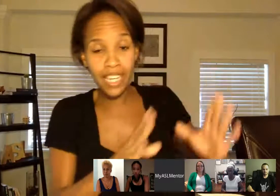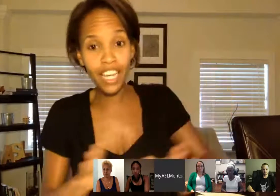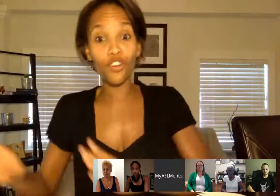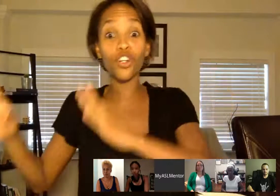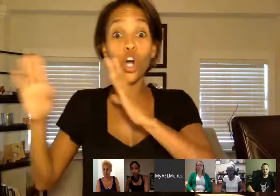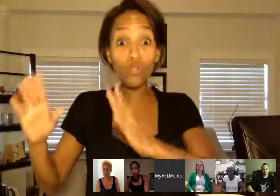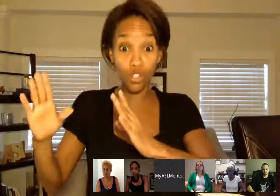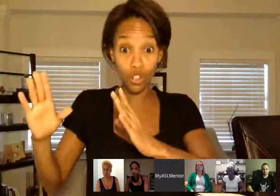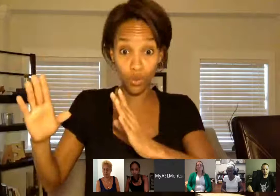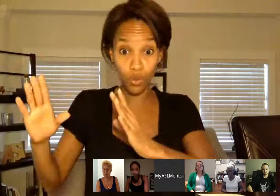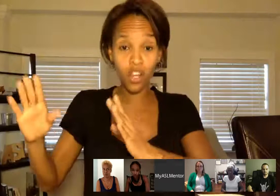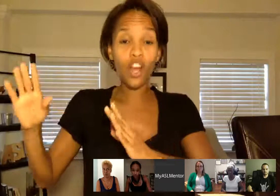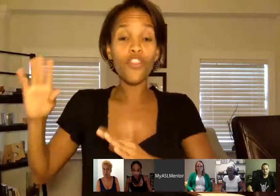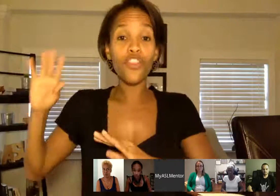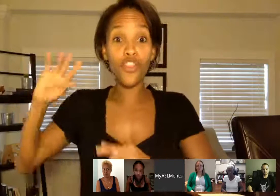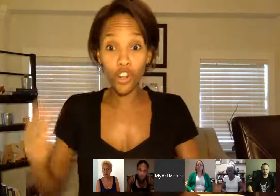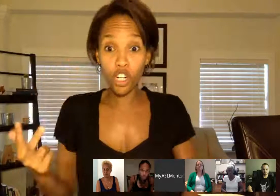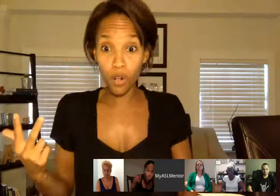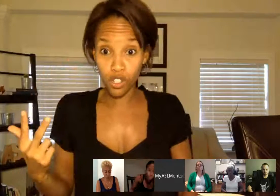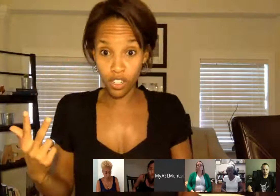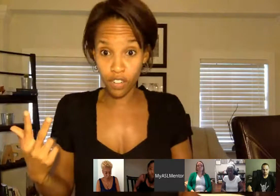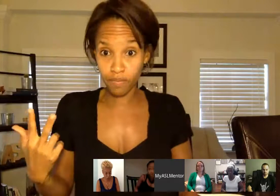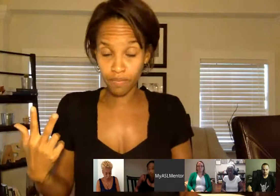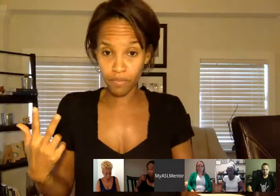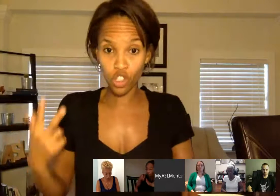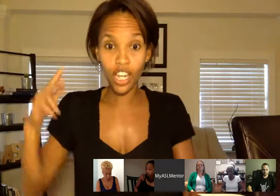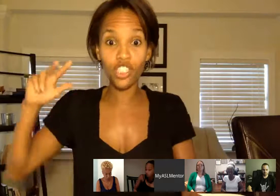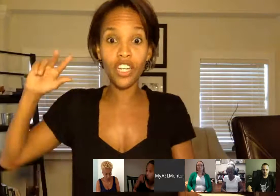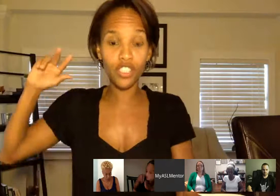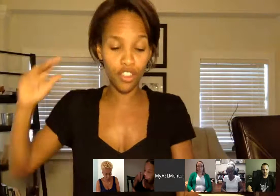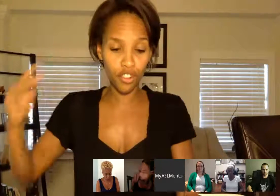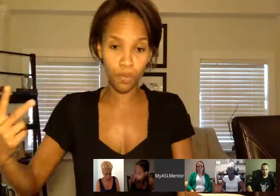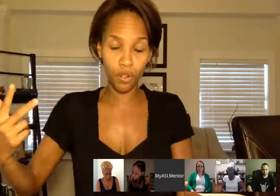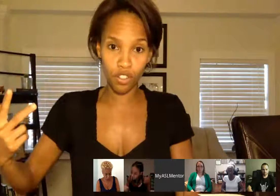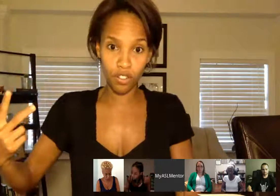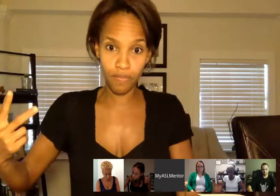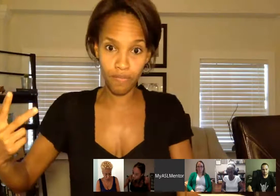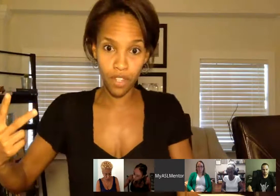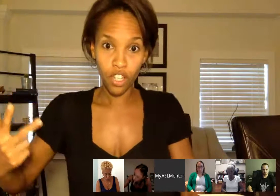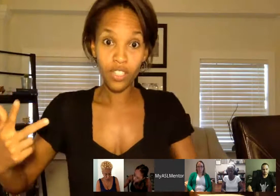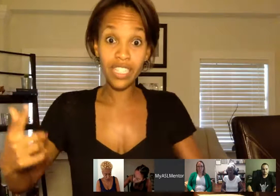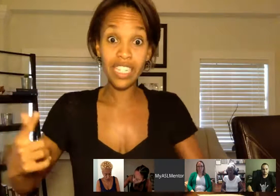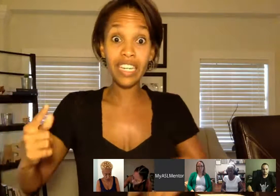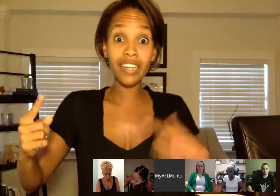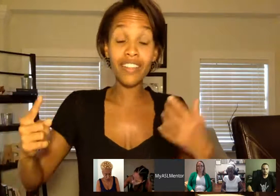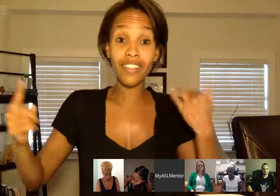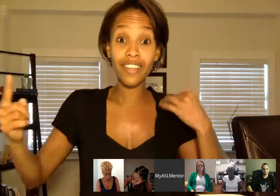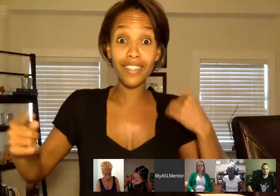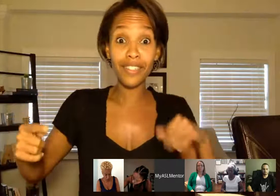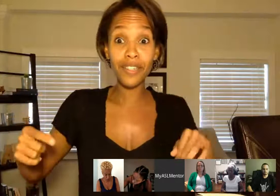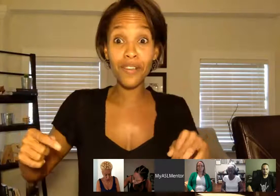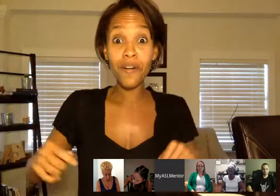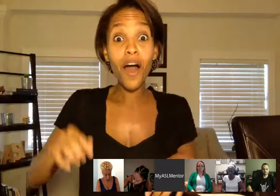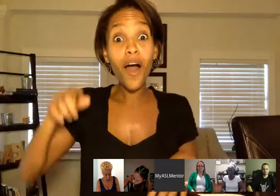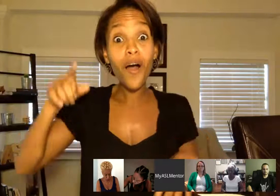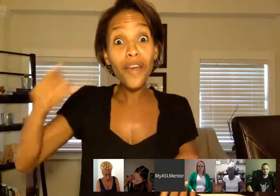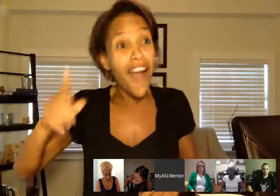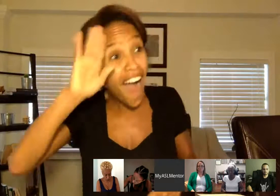Practice making your go-to the third person, changing it to third person, seeing